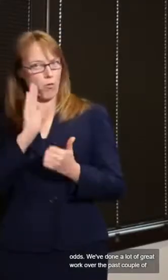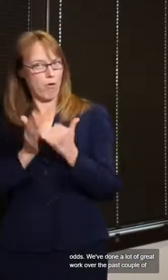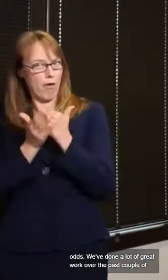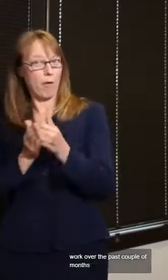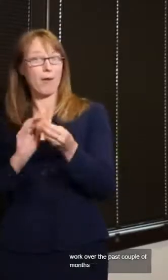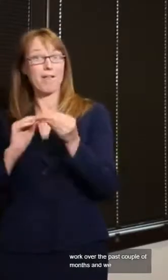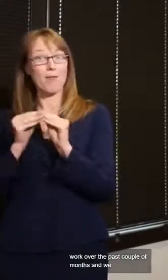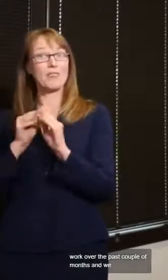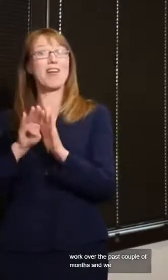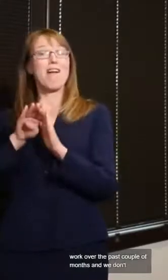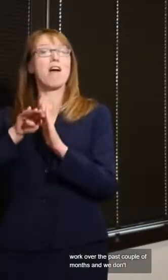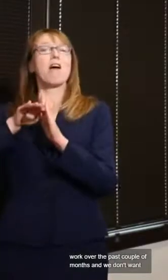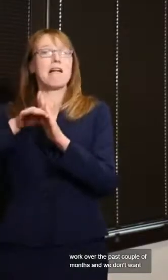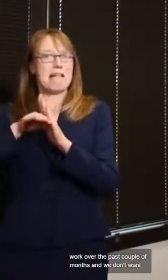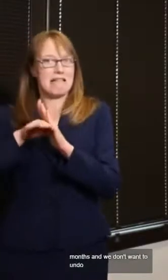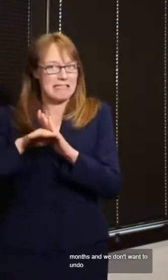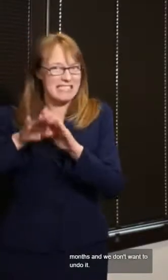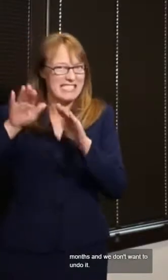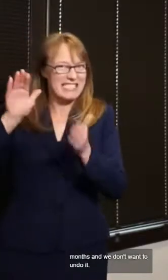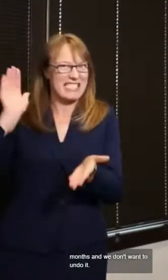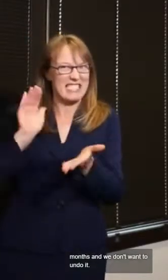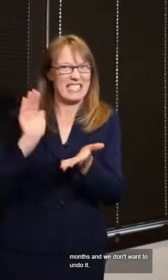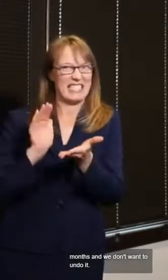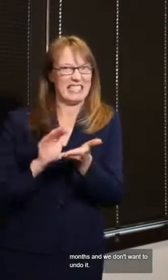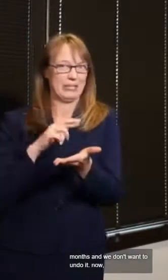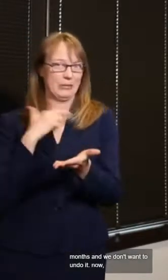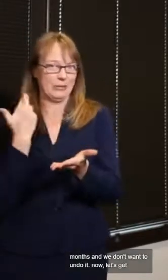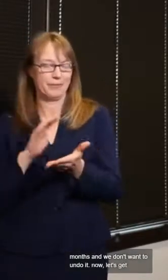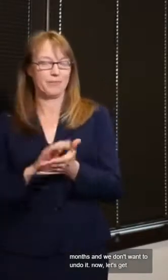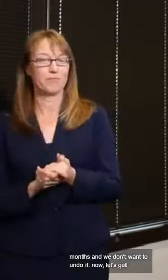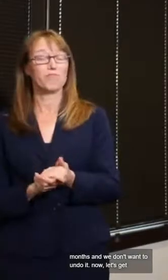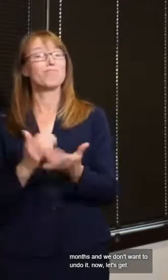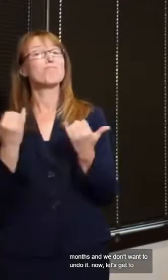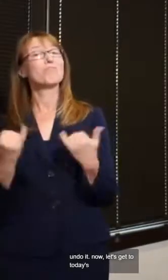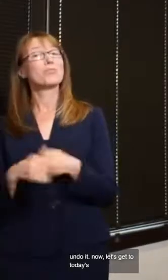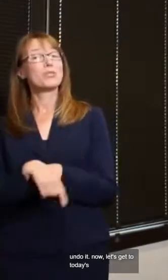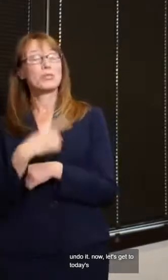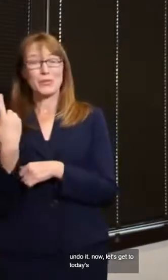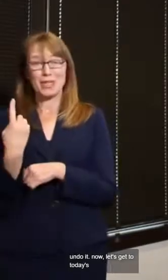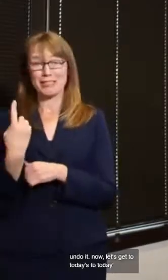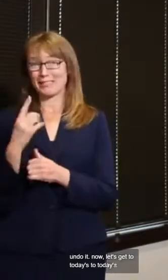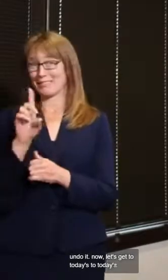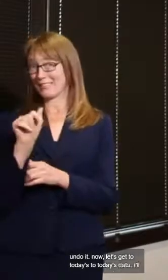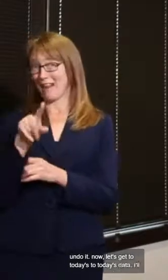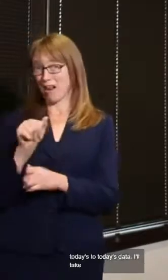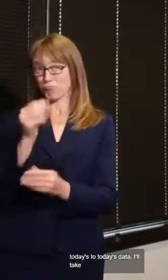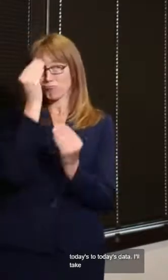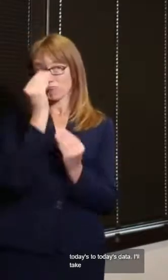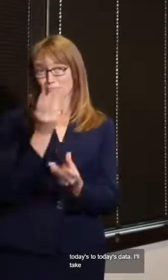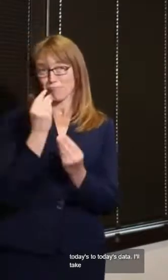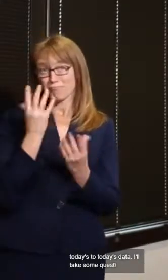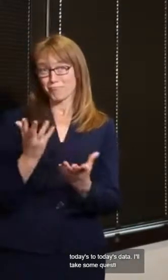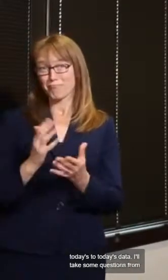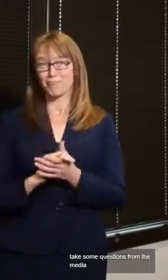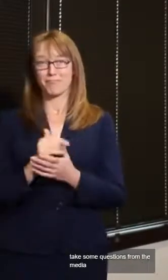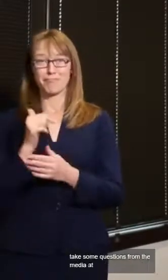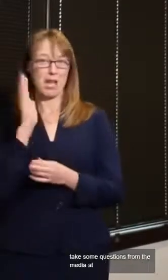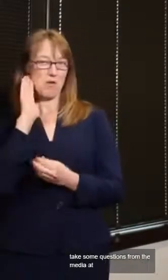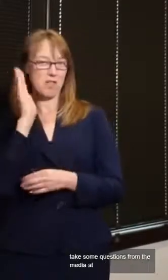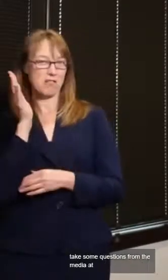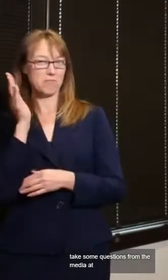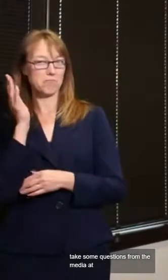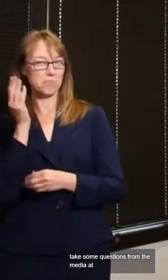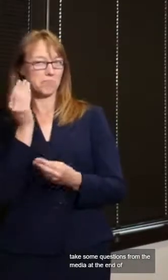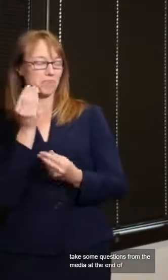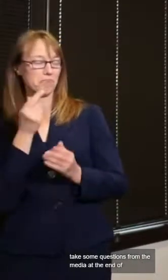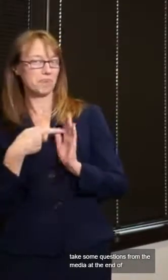and we don't want to undo it. Now let's get to today's data. I'll take some questions from the media at the end